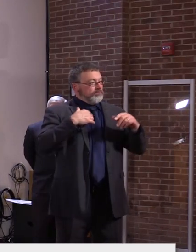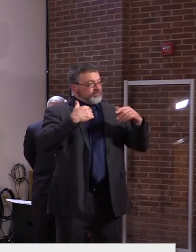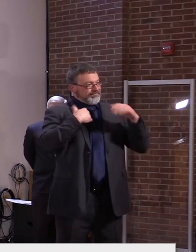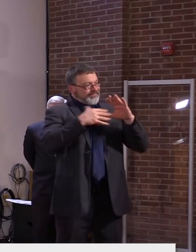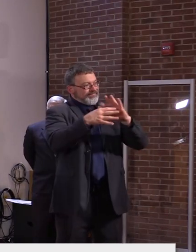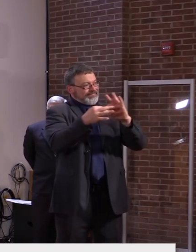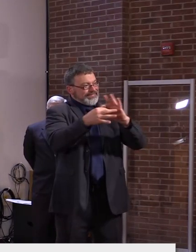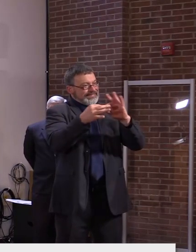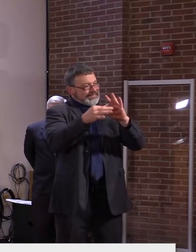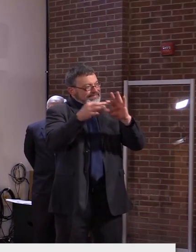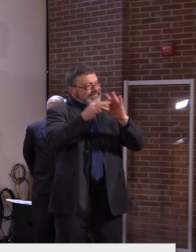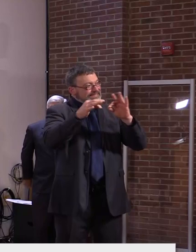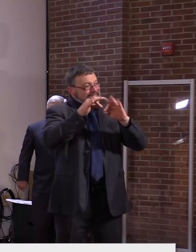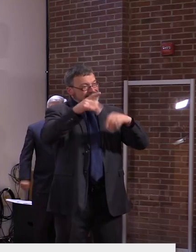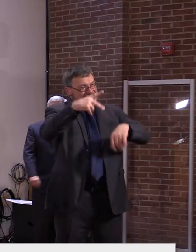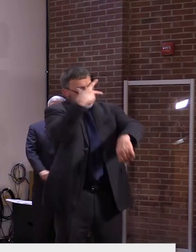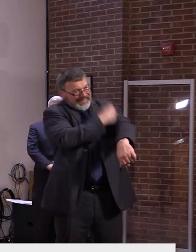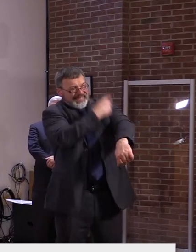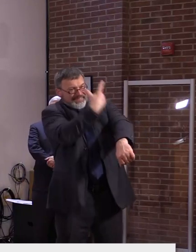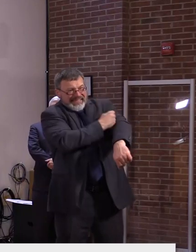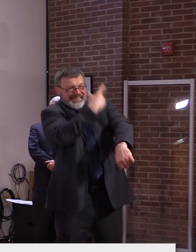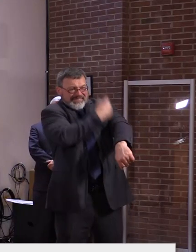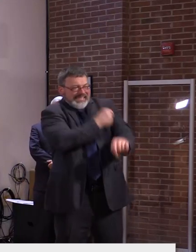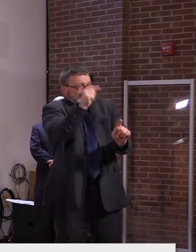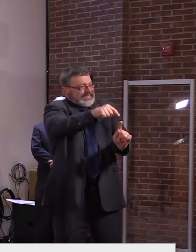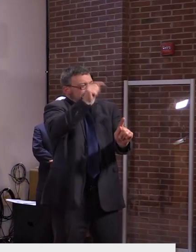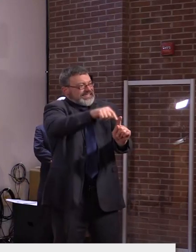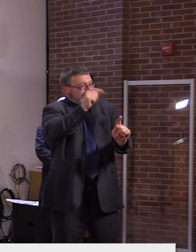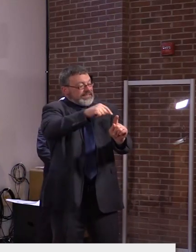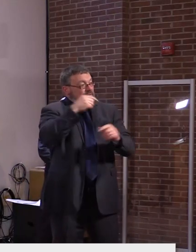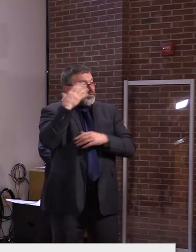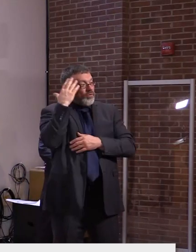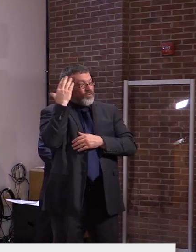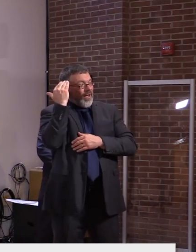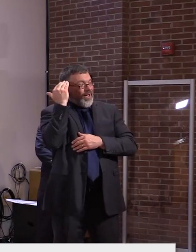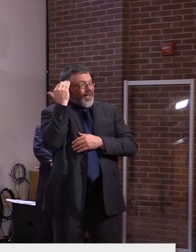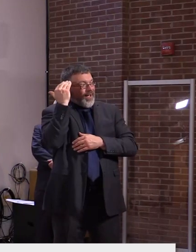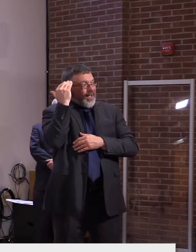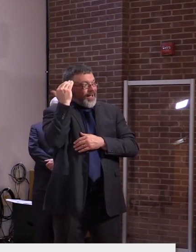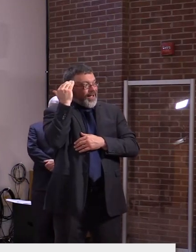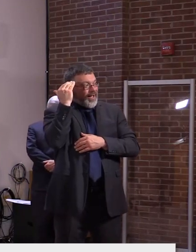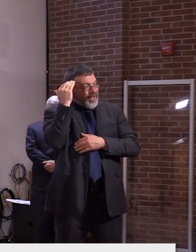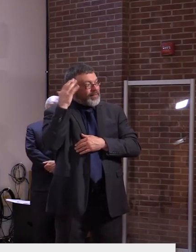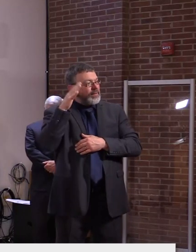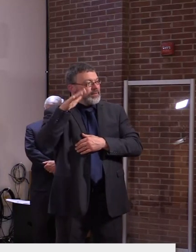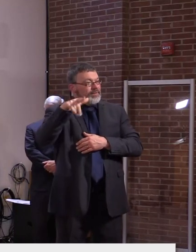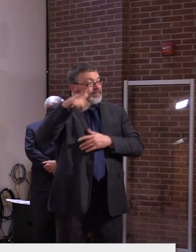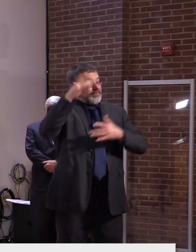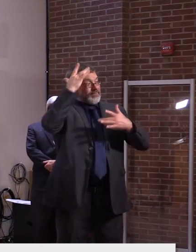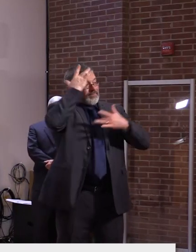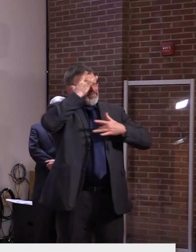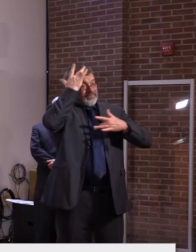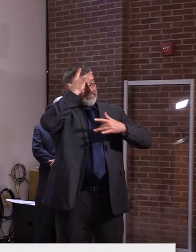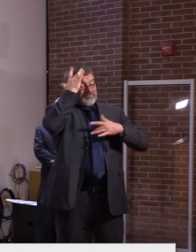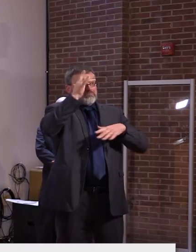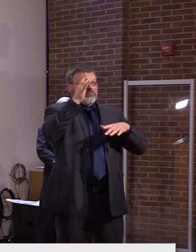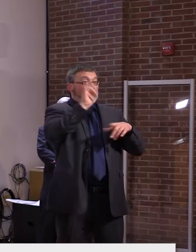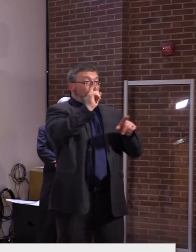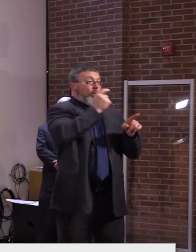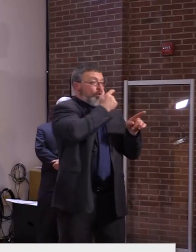vaccination and how effective it is that transition from a simple cold-like illness or flu-like illness to